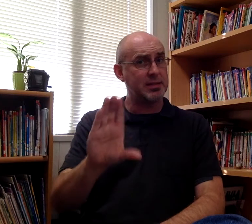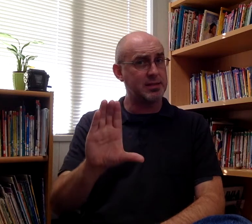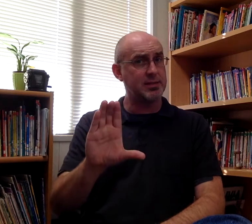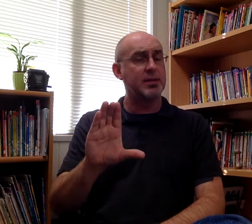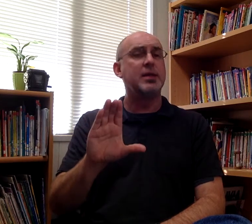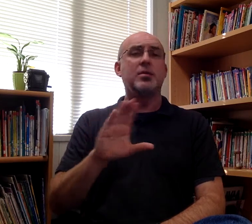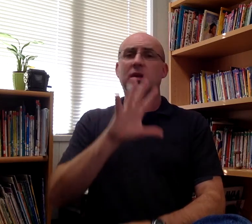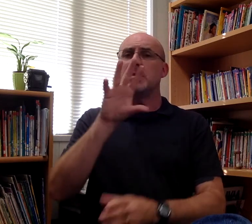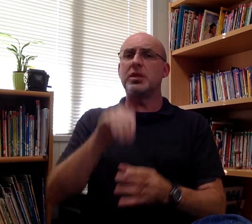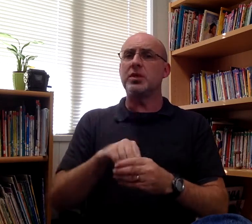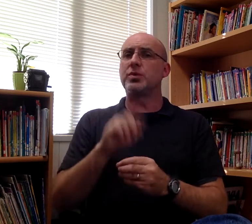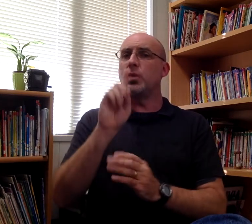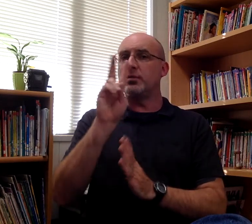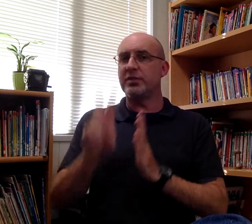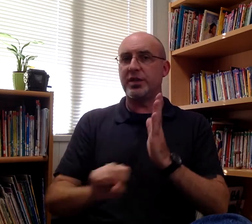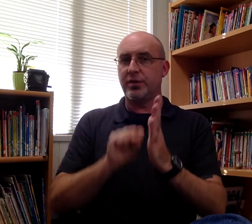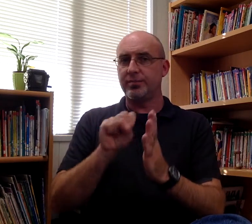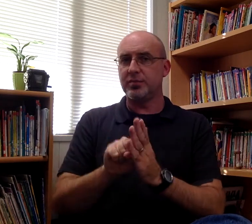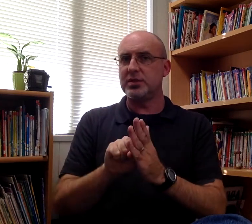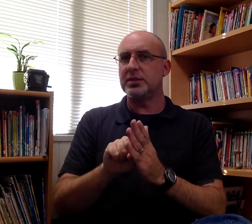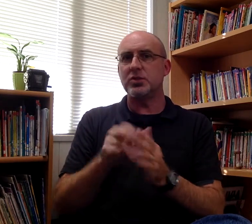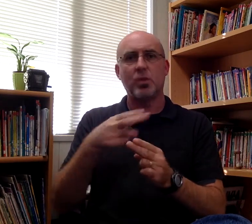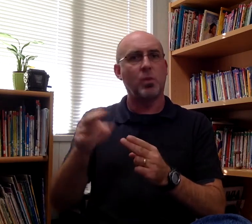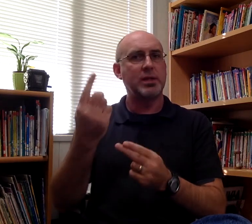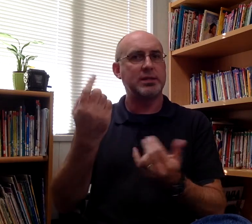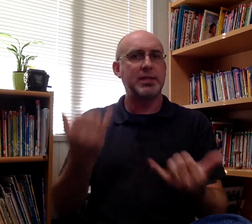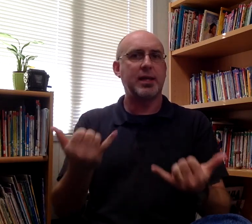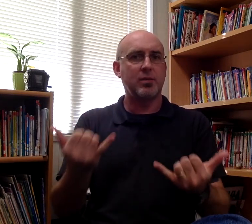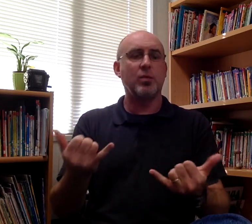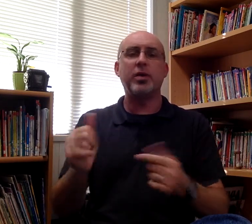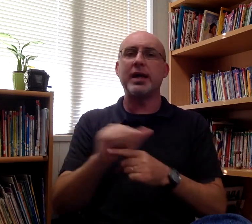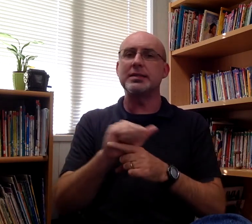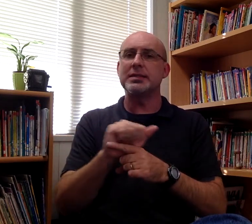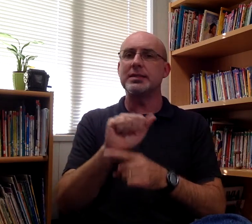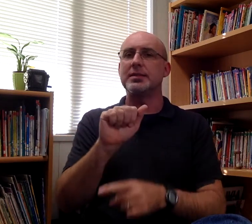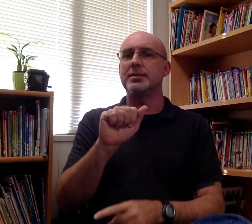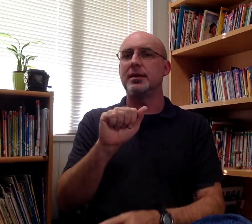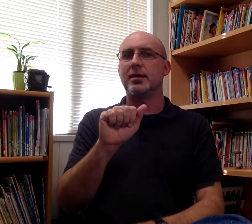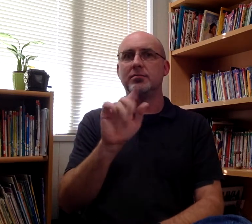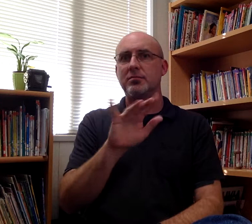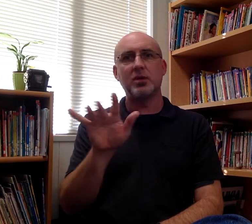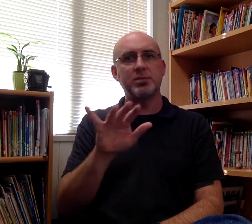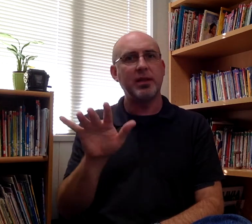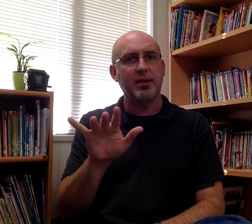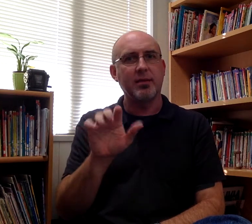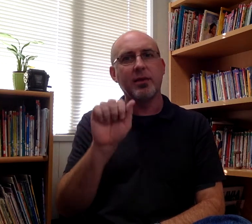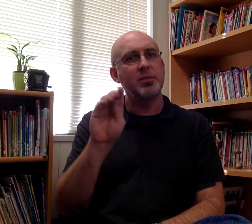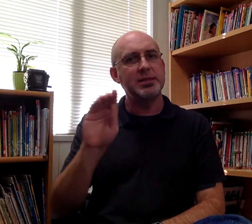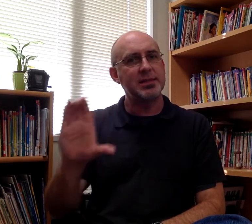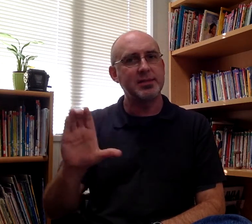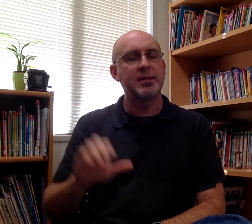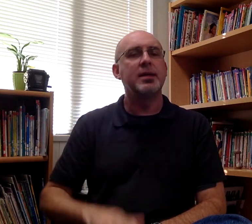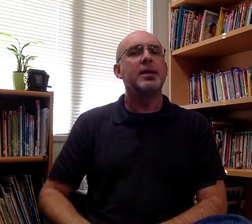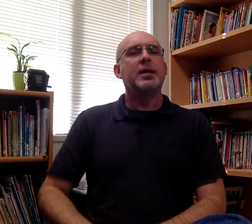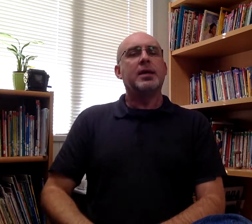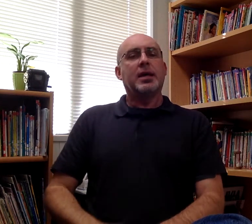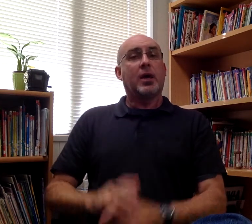ABCs, but I'm going to include one video, just this short one today, and we'll practice our spelling, our ABCs. And